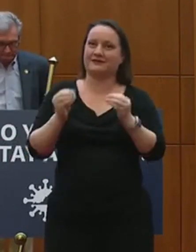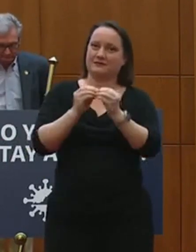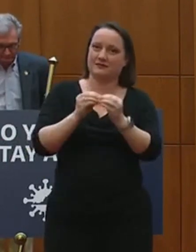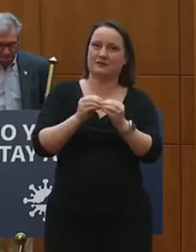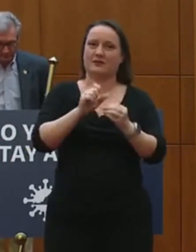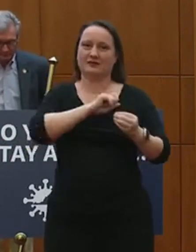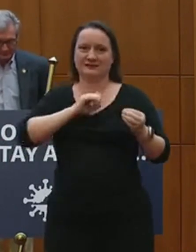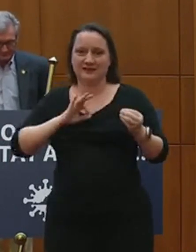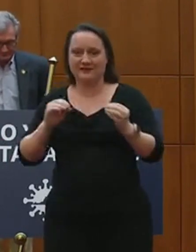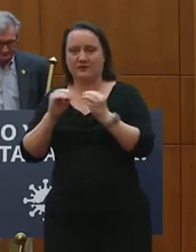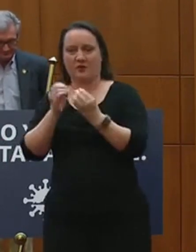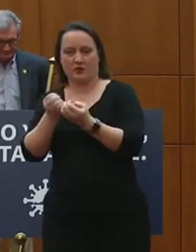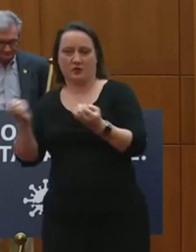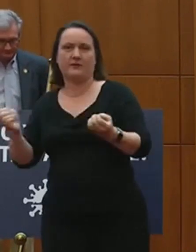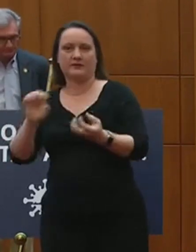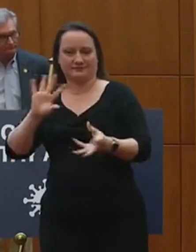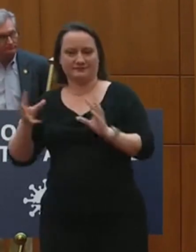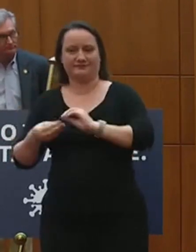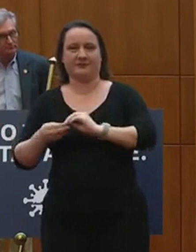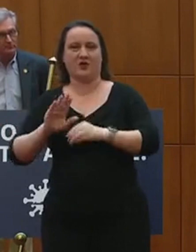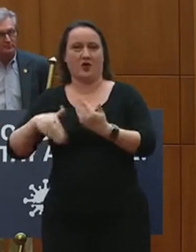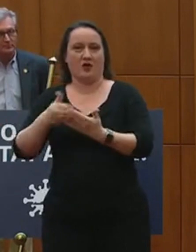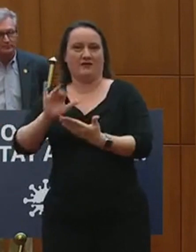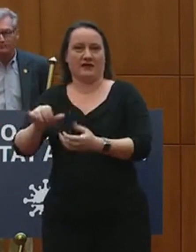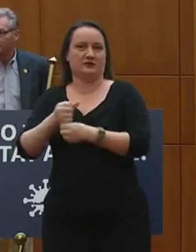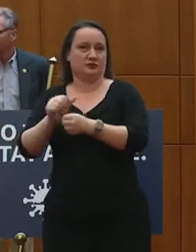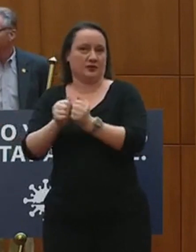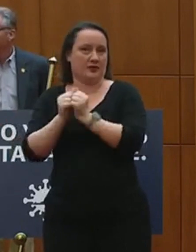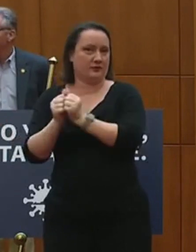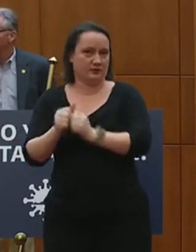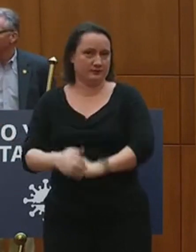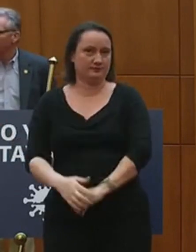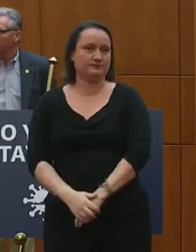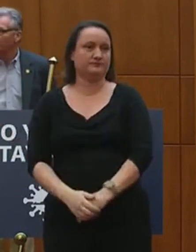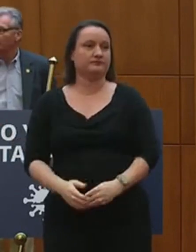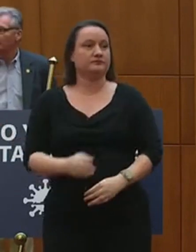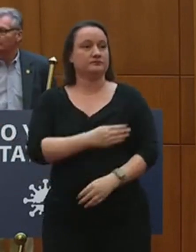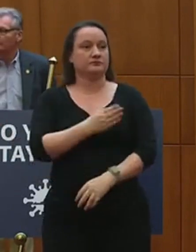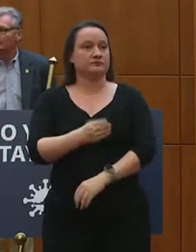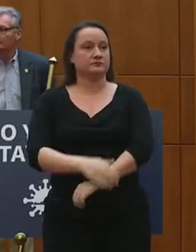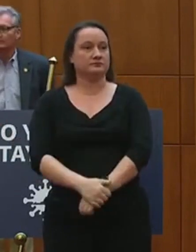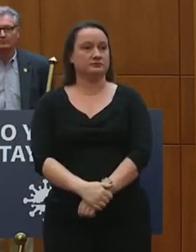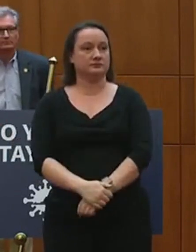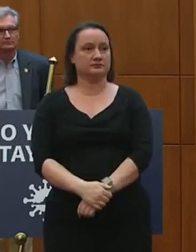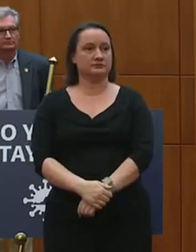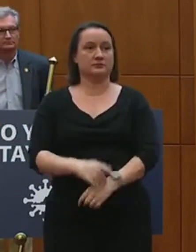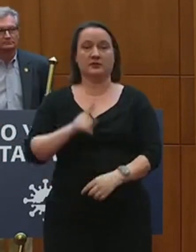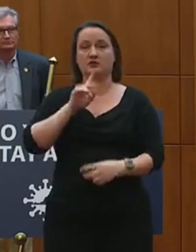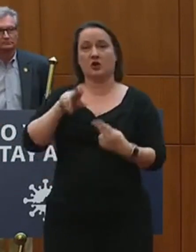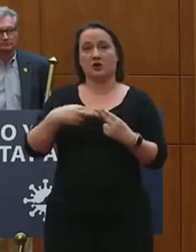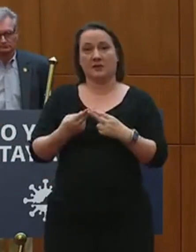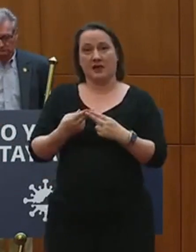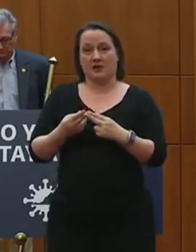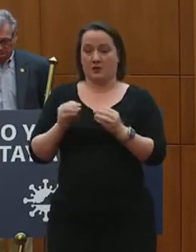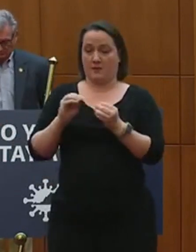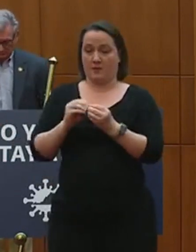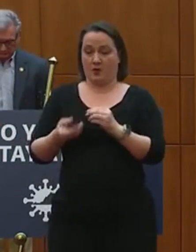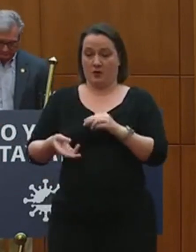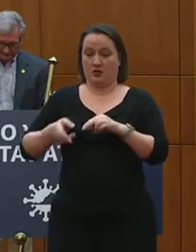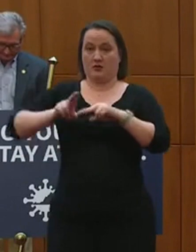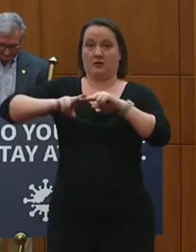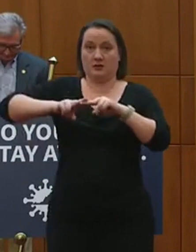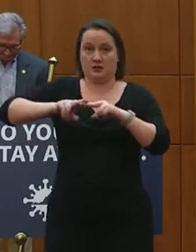staff. And so we're working on all of that together. Governor, can you talk about the spike in cases? Is that because of